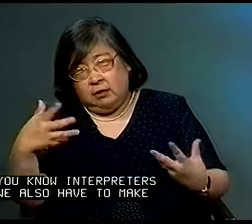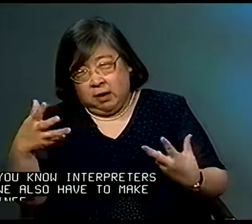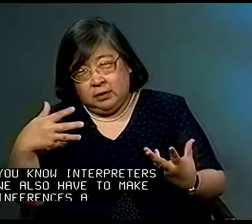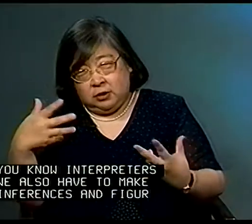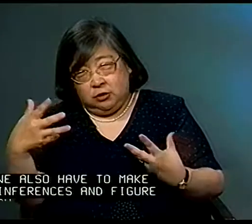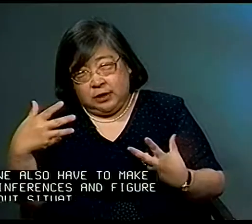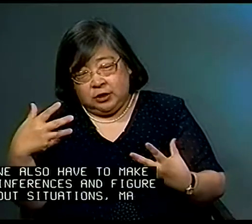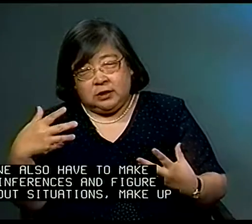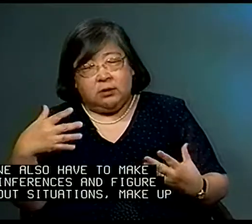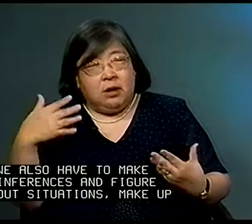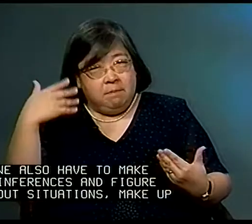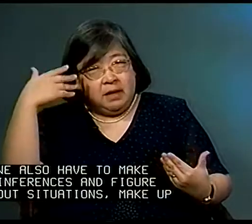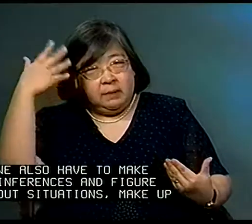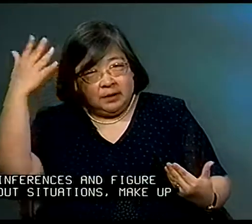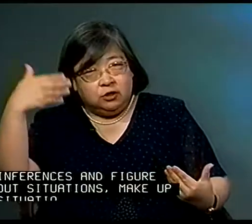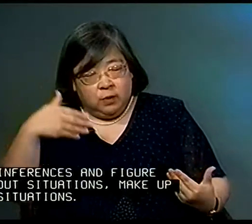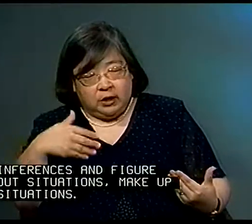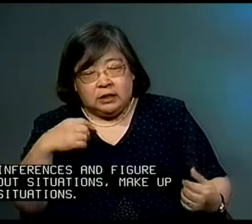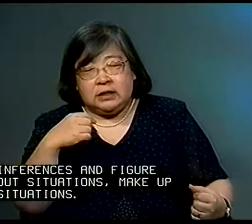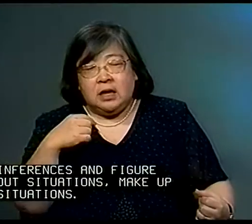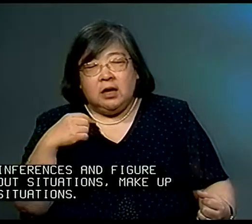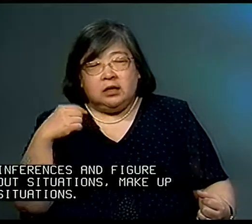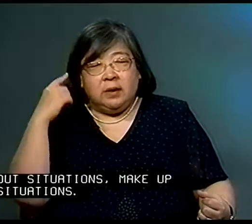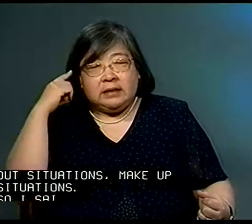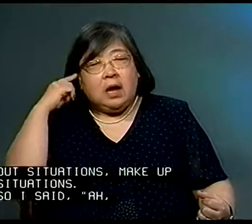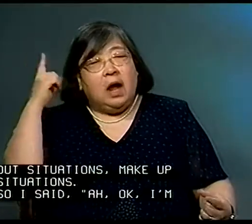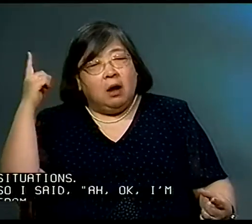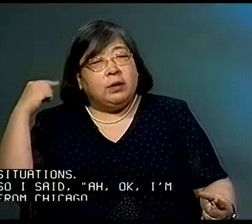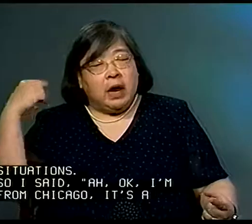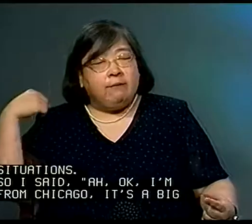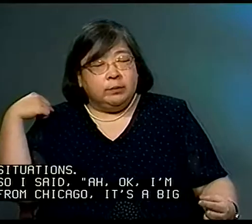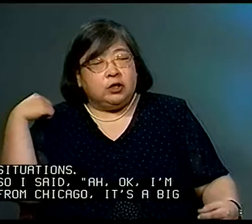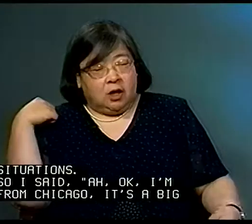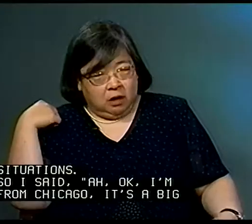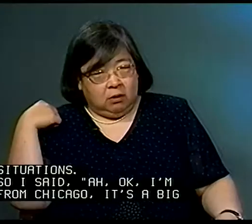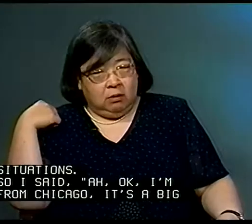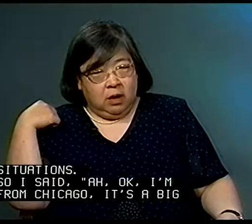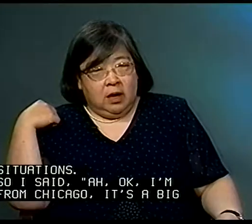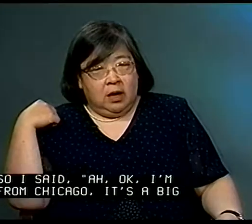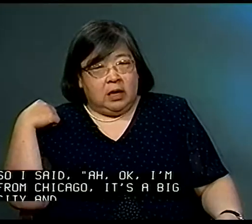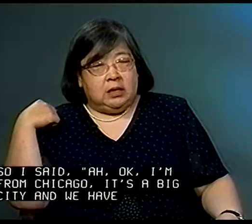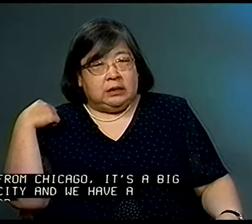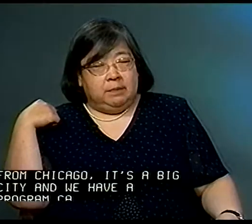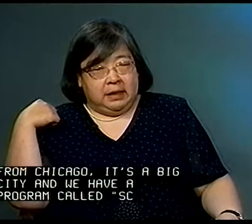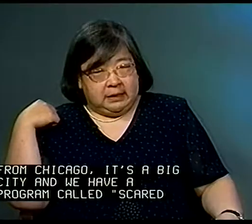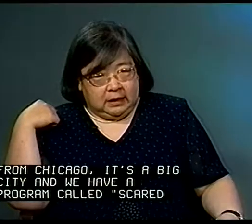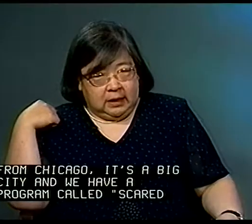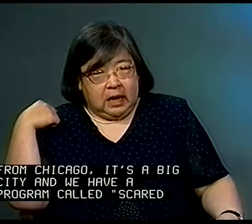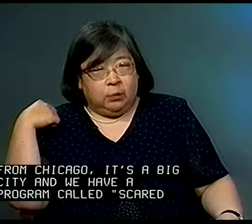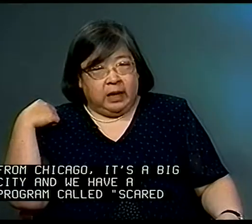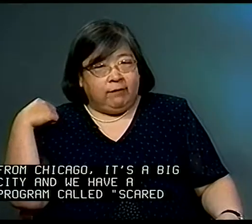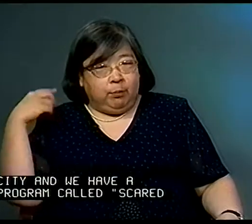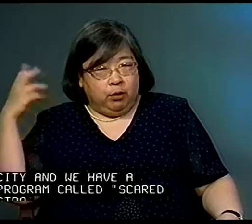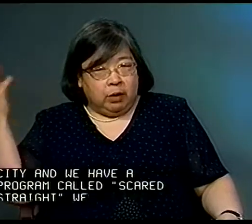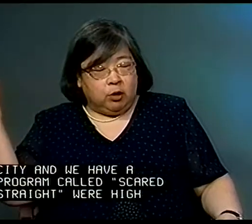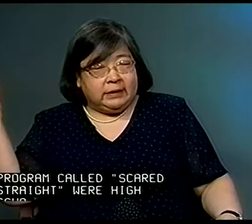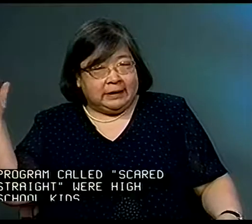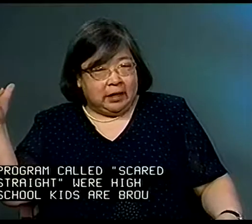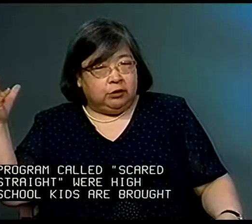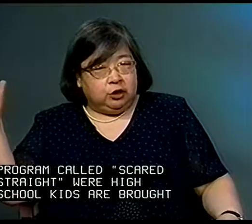out situations or make up situations. So I said, ah, okay, I'm from Chicago. It's a big city, and we have a program called Scared